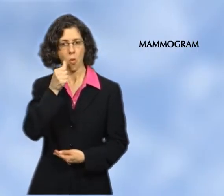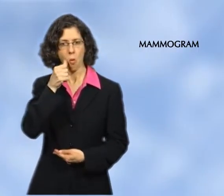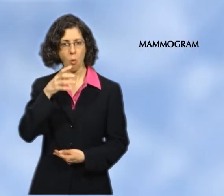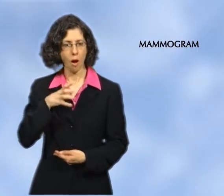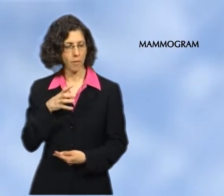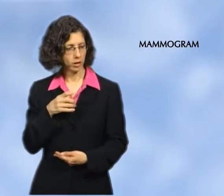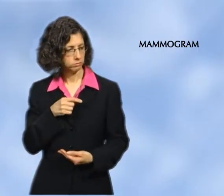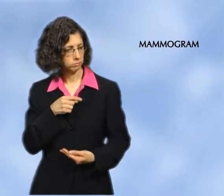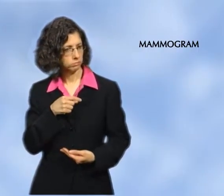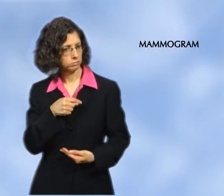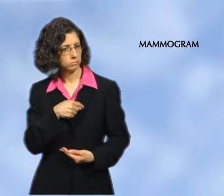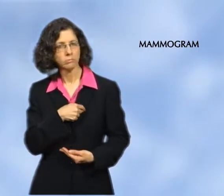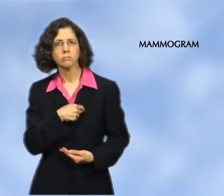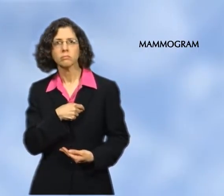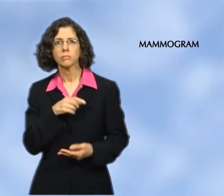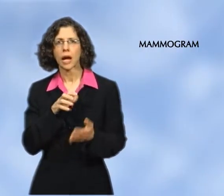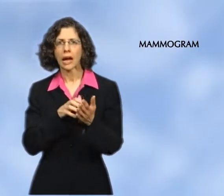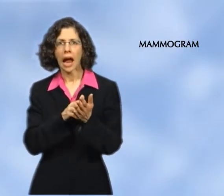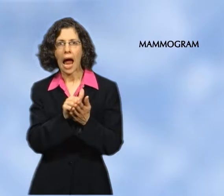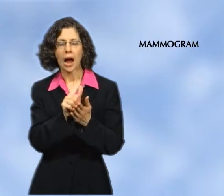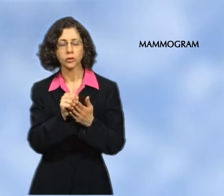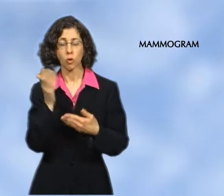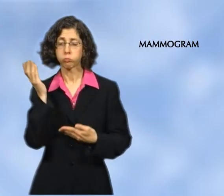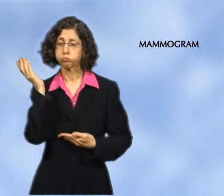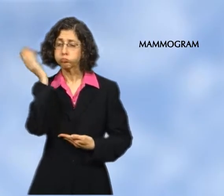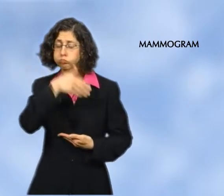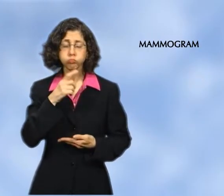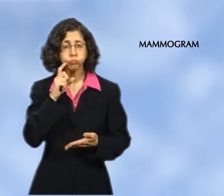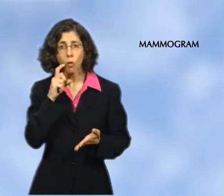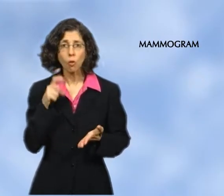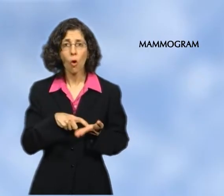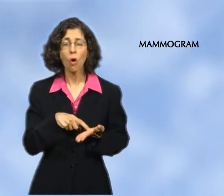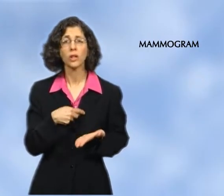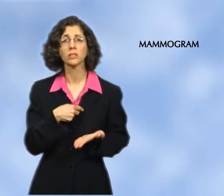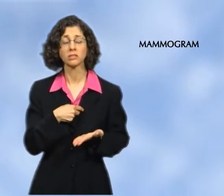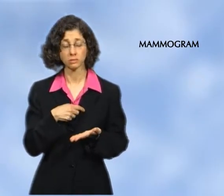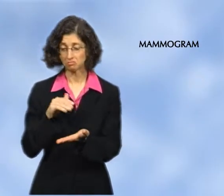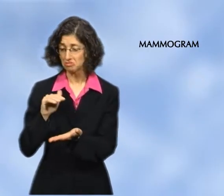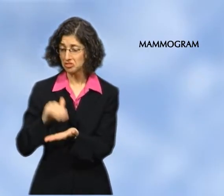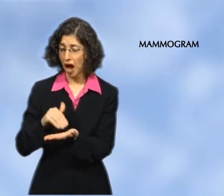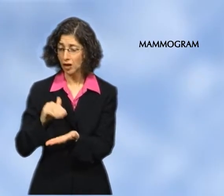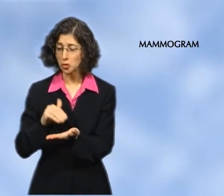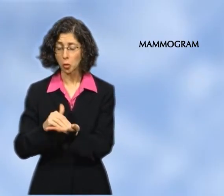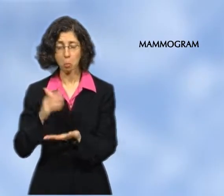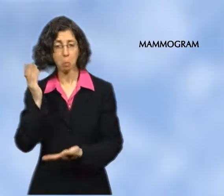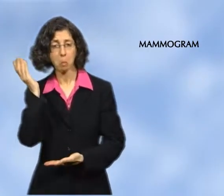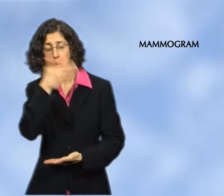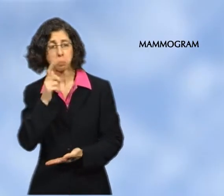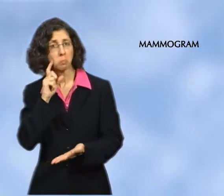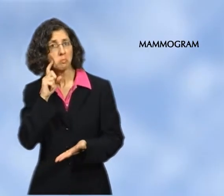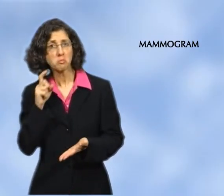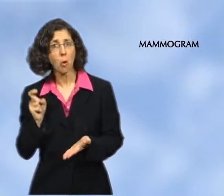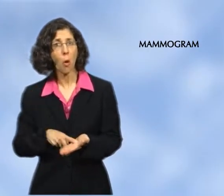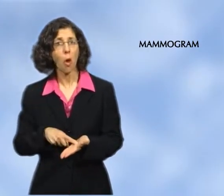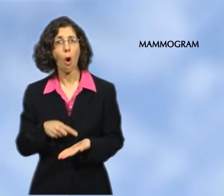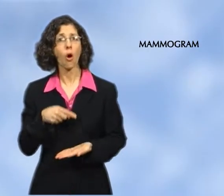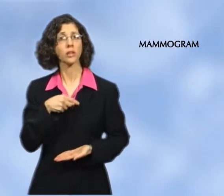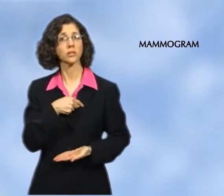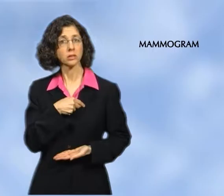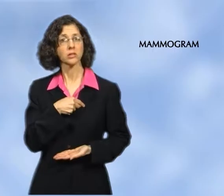that can find very small breast cancers, often before a woman or her doctor would